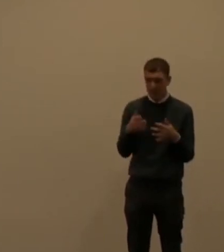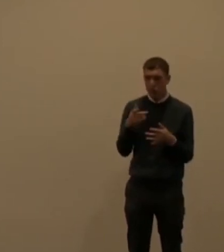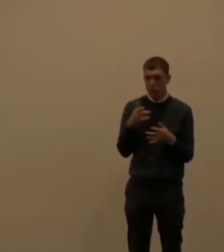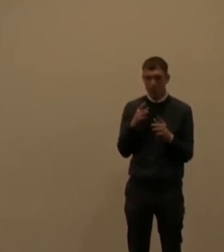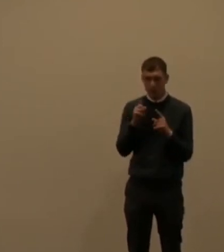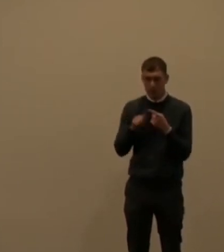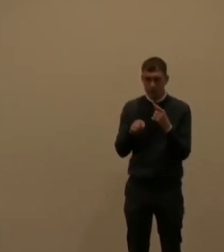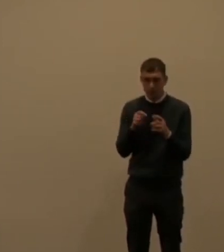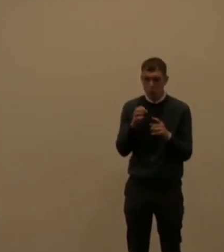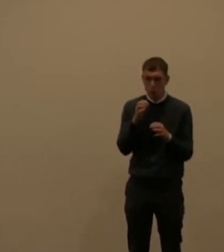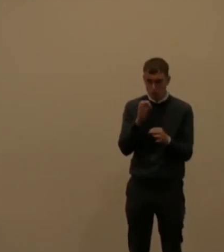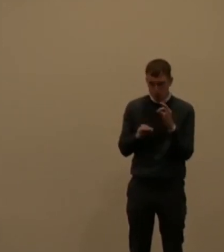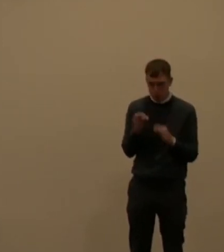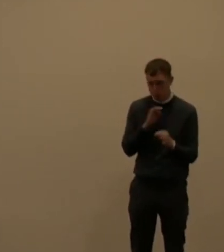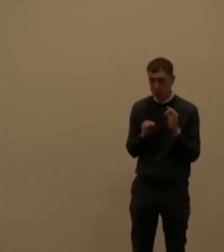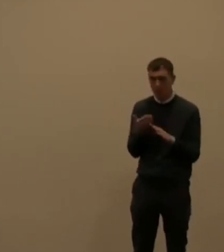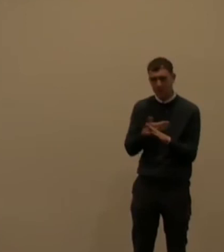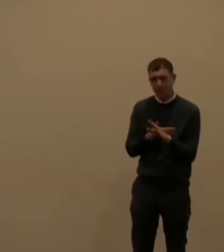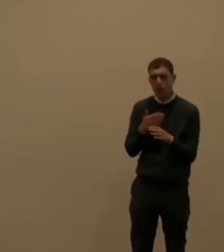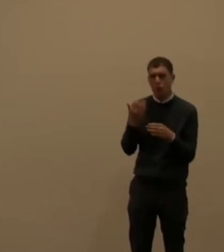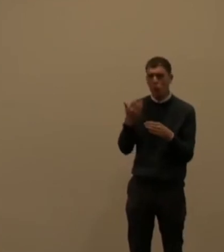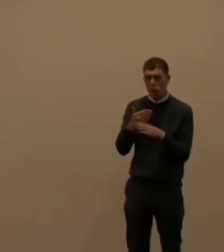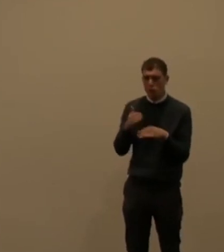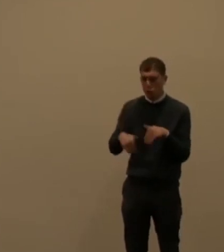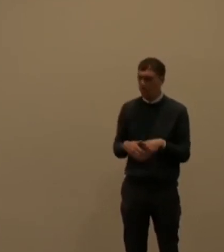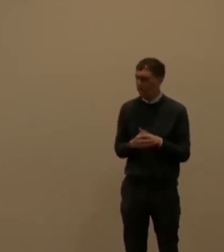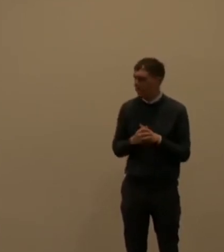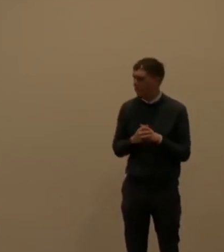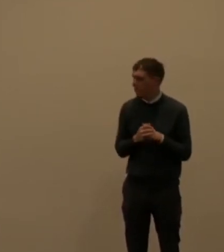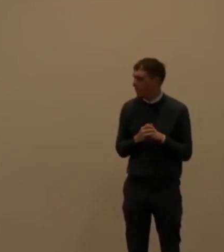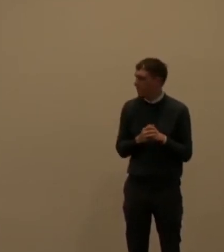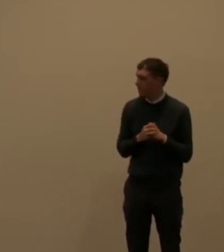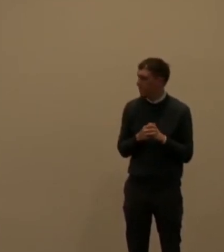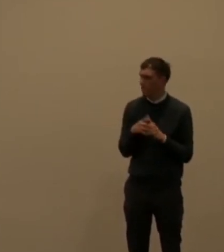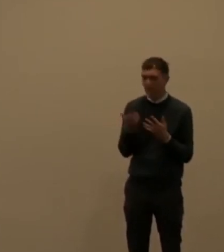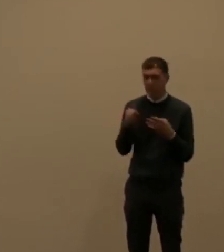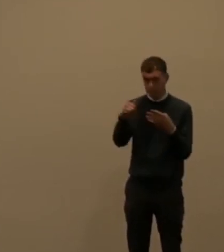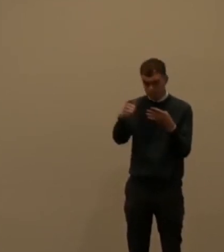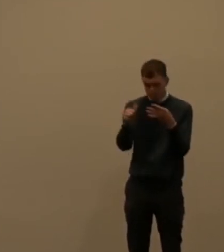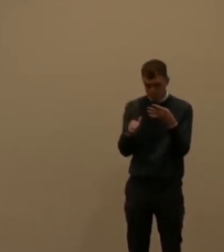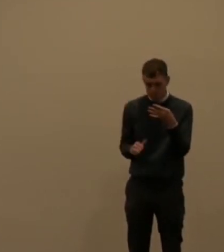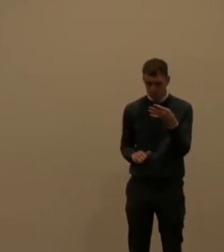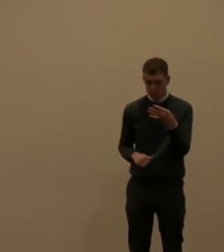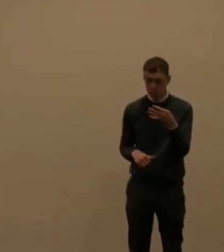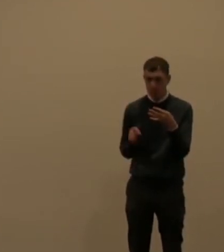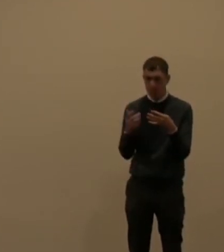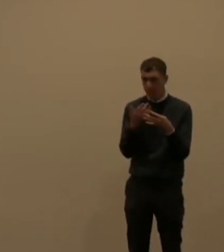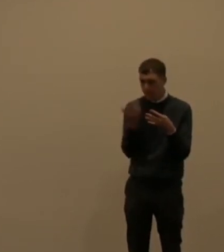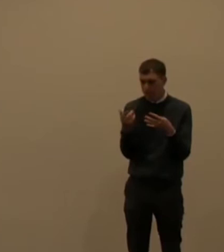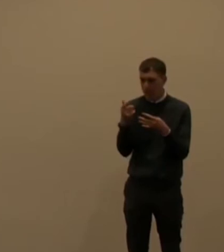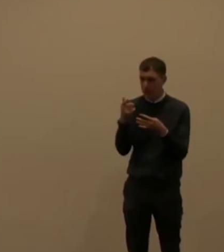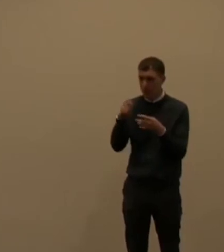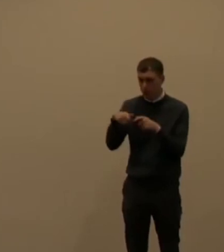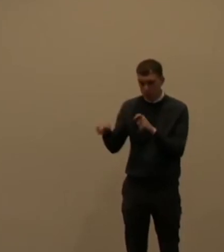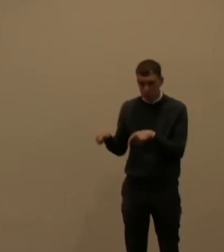questions before the workshop. And during the workshop, you go through the different parts of it. You go through how many customizations